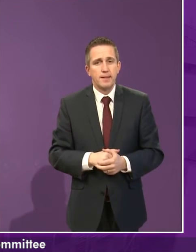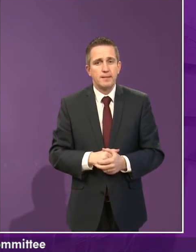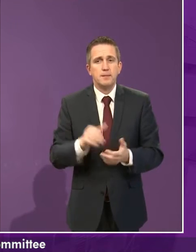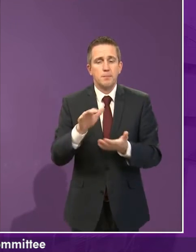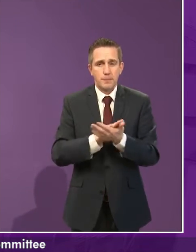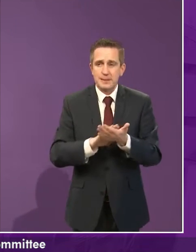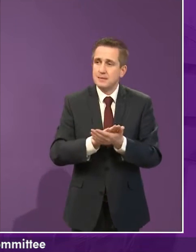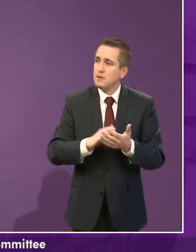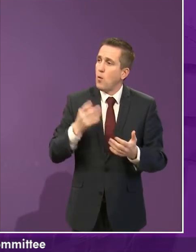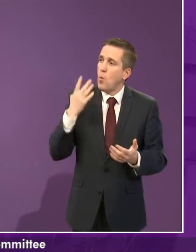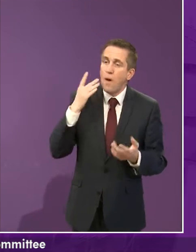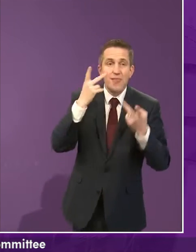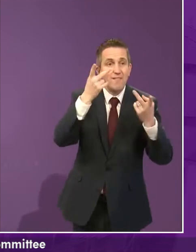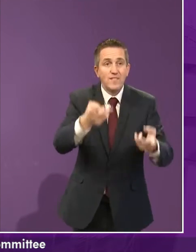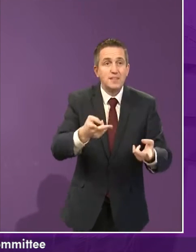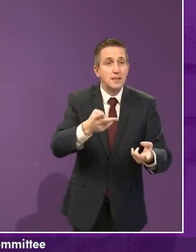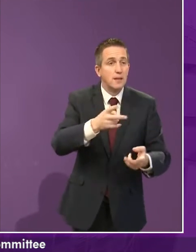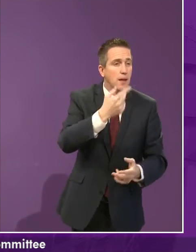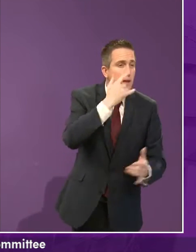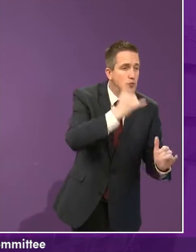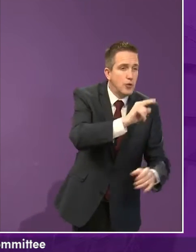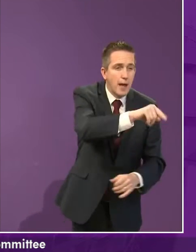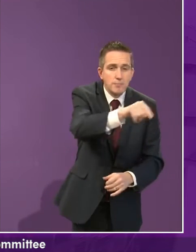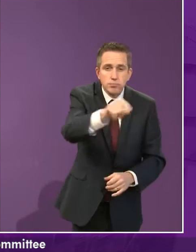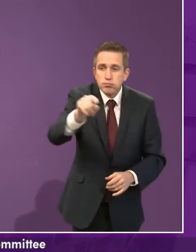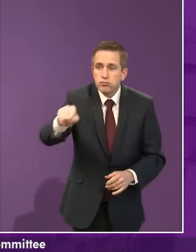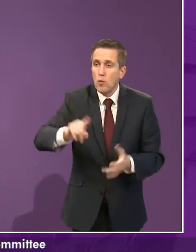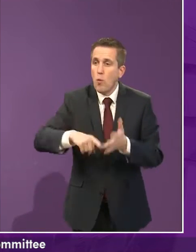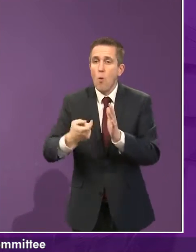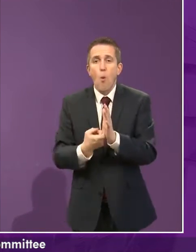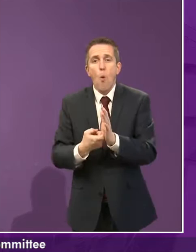whilst they visit our campus, or they can make appointments to